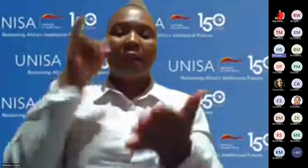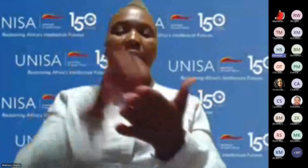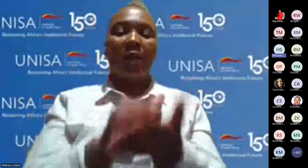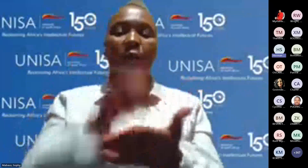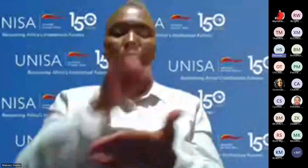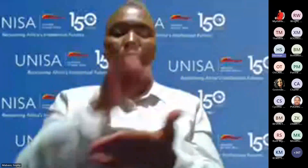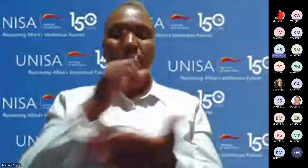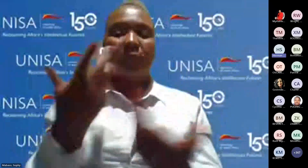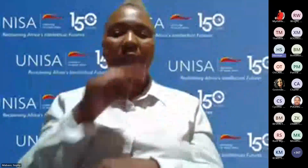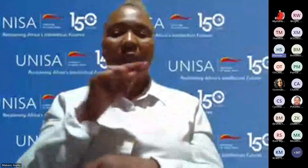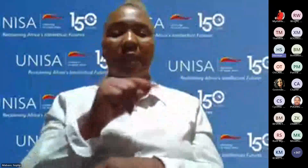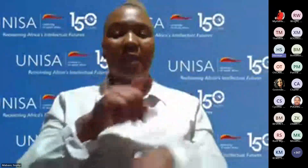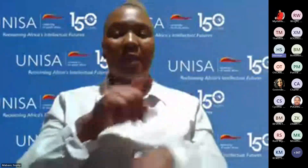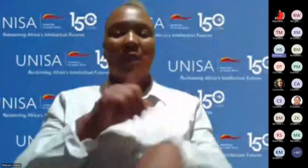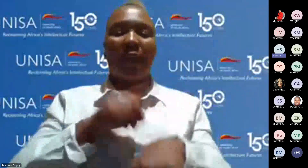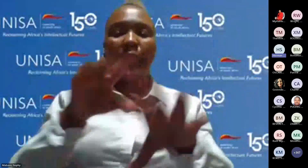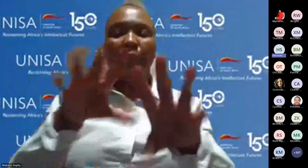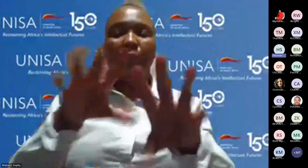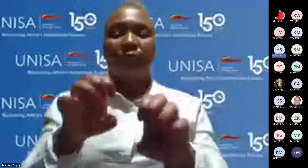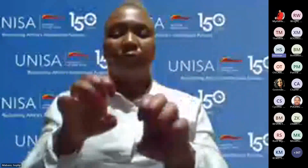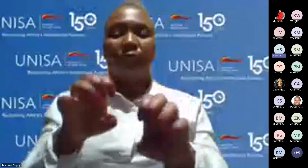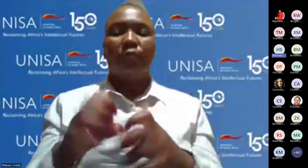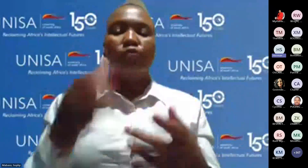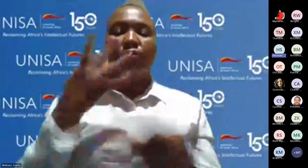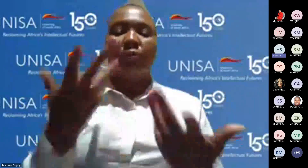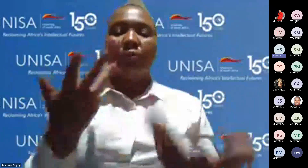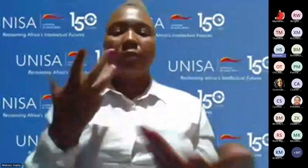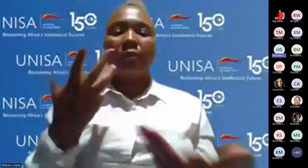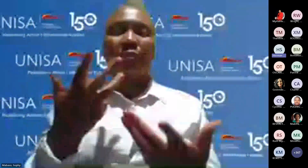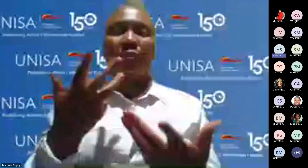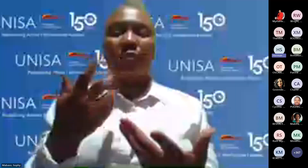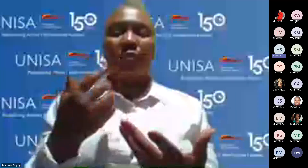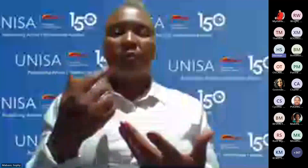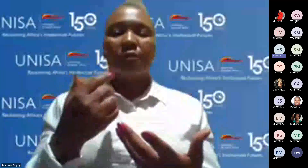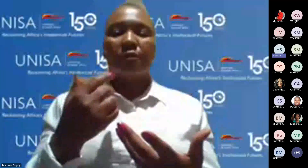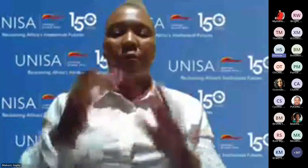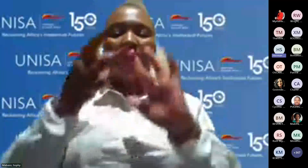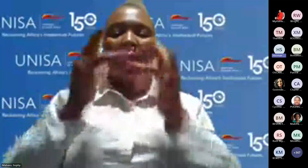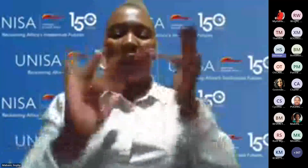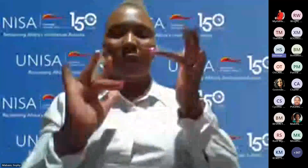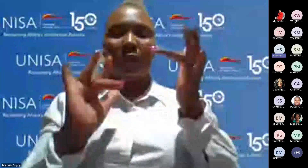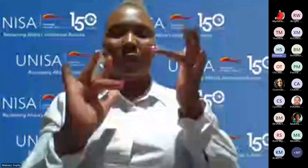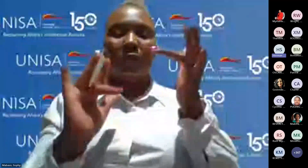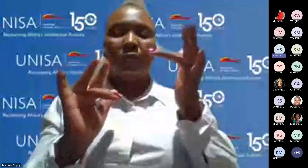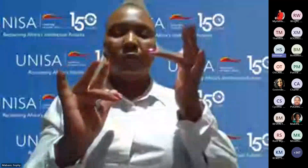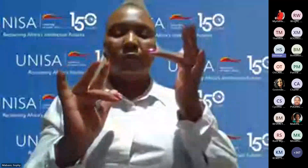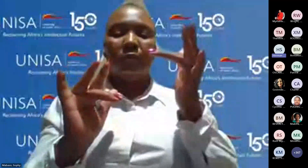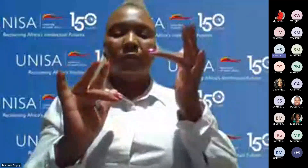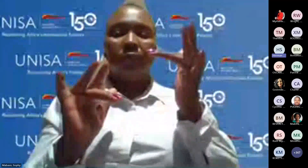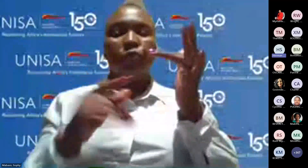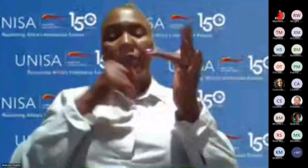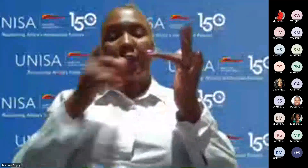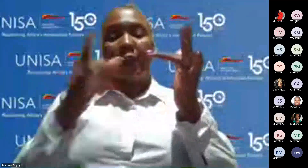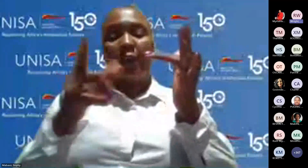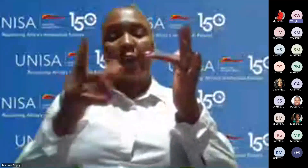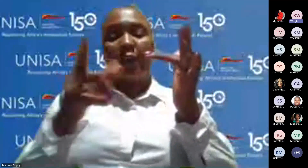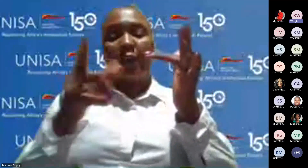During the exams, when it lose connection to prompt you maybe to take